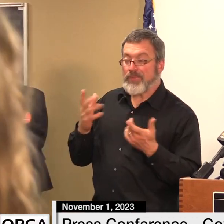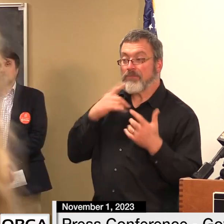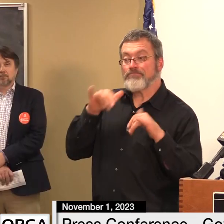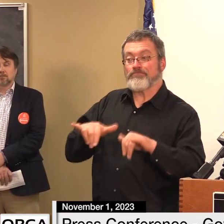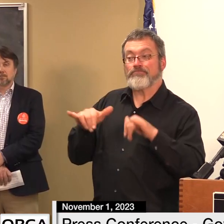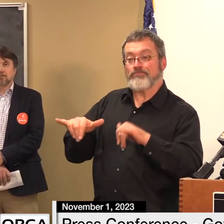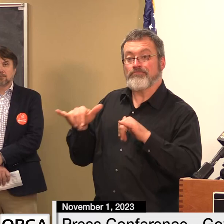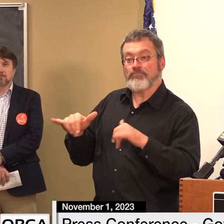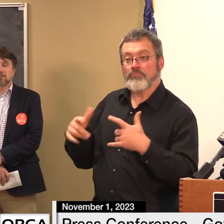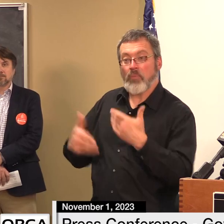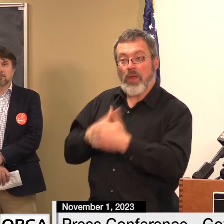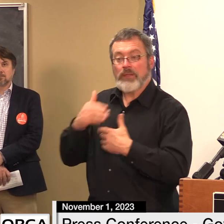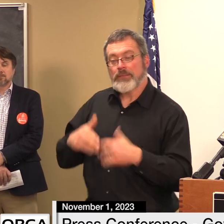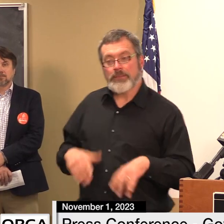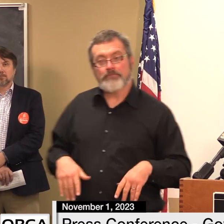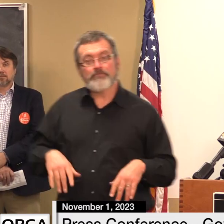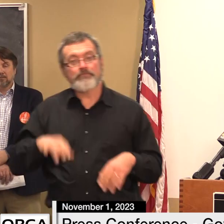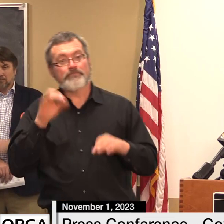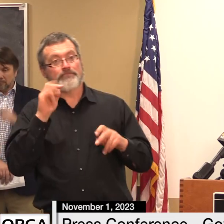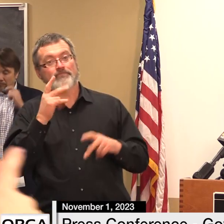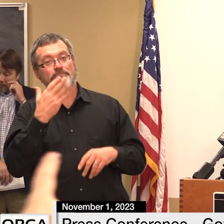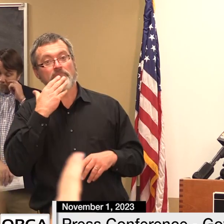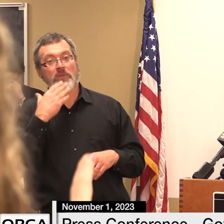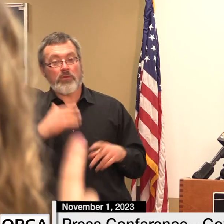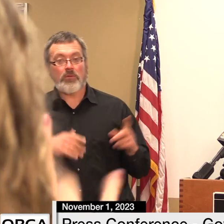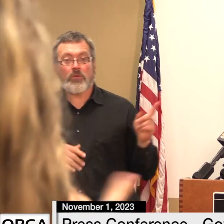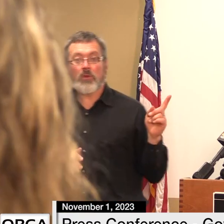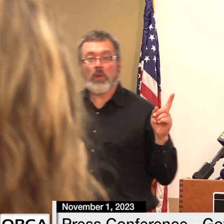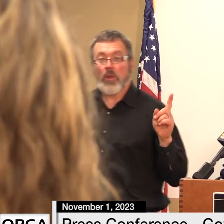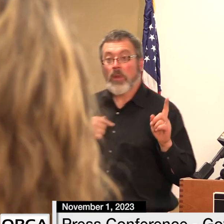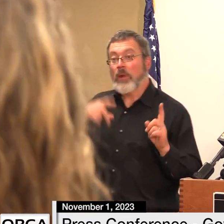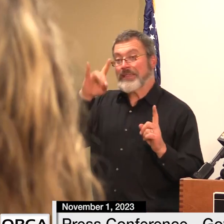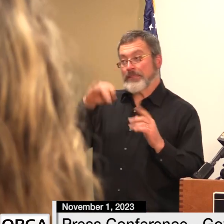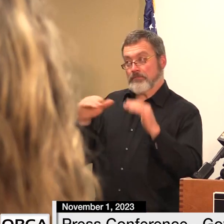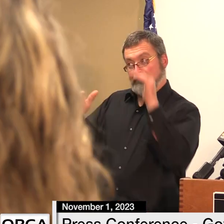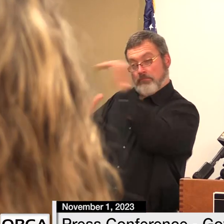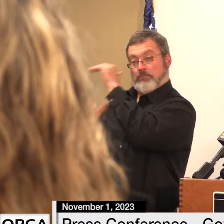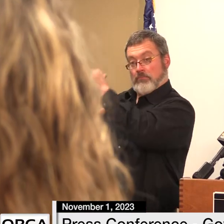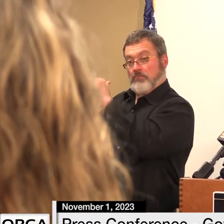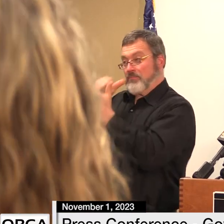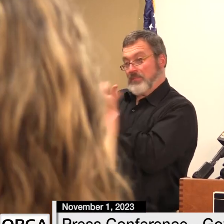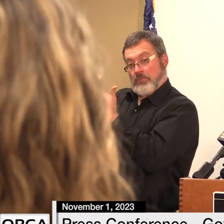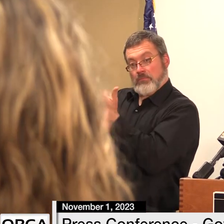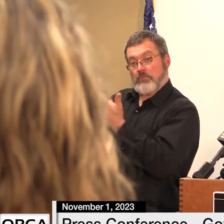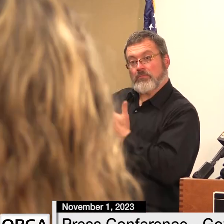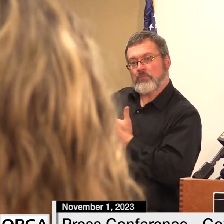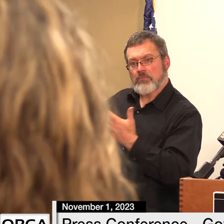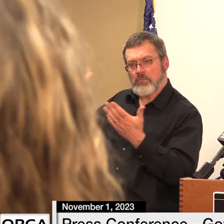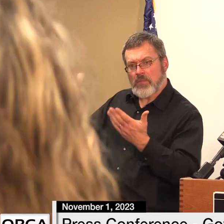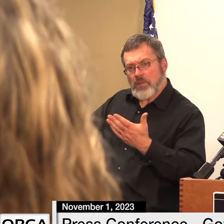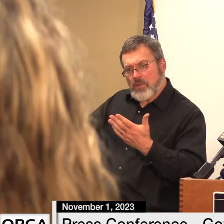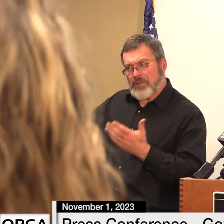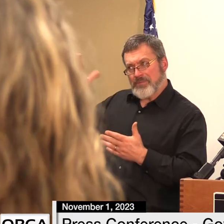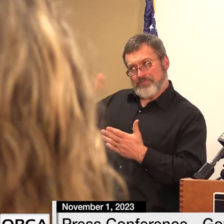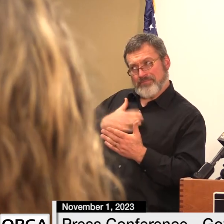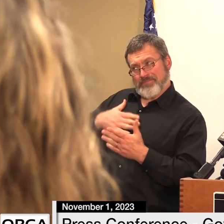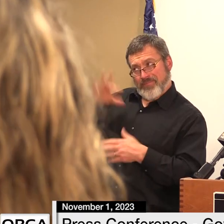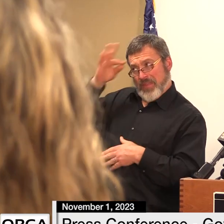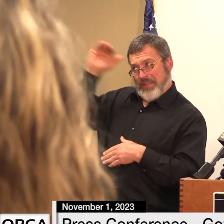Okay. All right. Thank you, Governor. I mean, I have sent a letter asking for the federal government to support that.